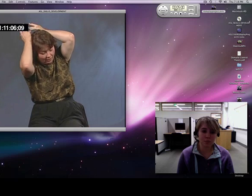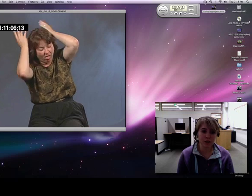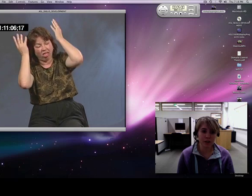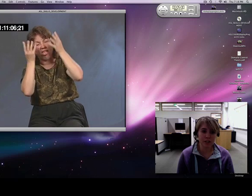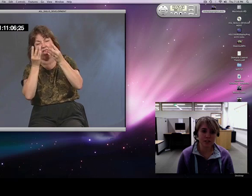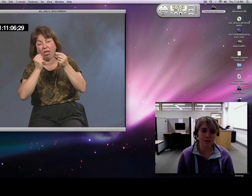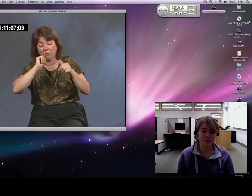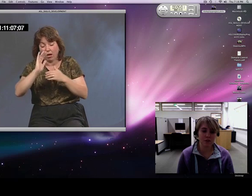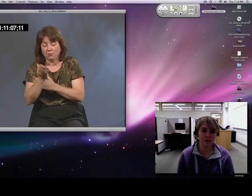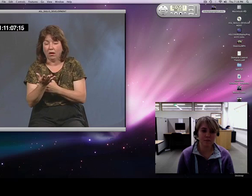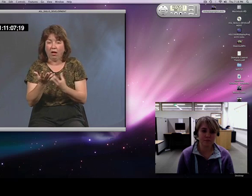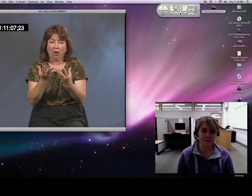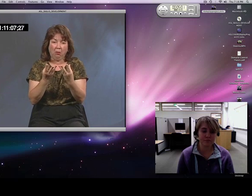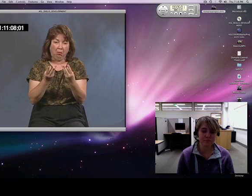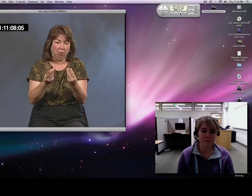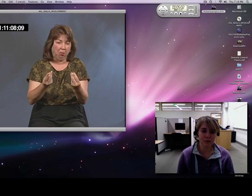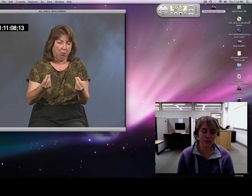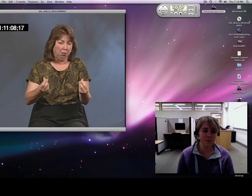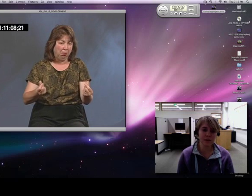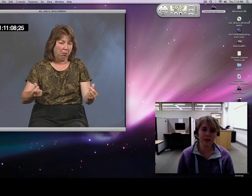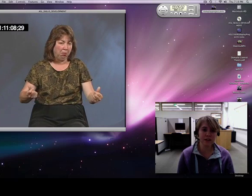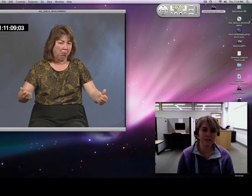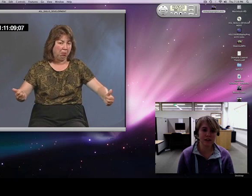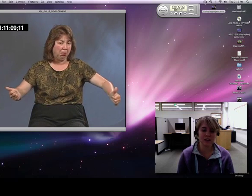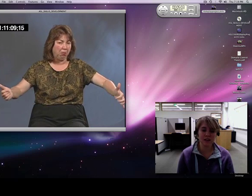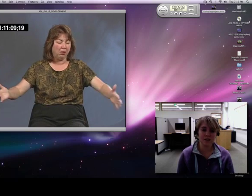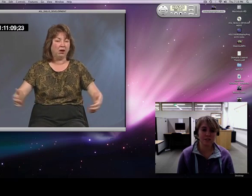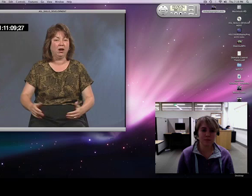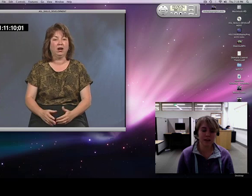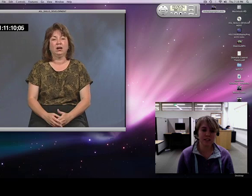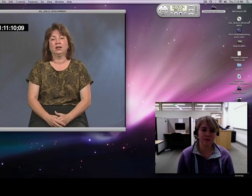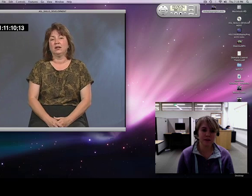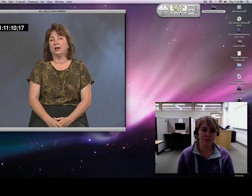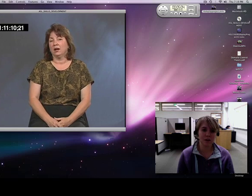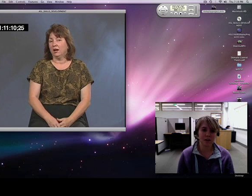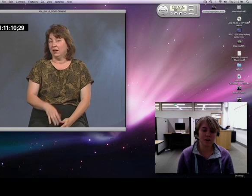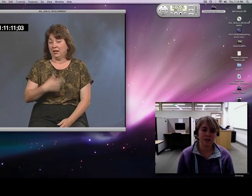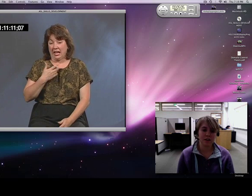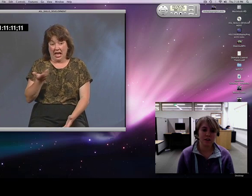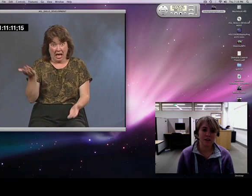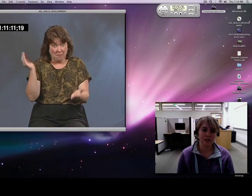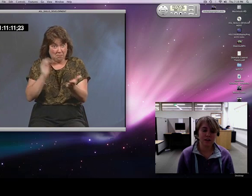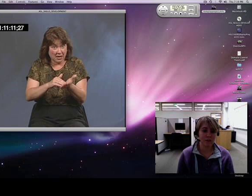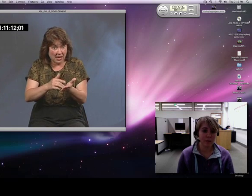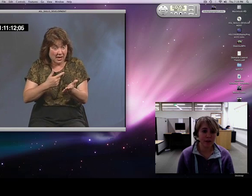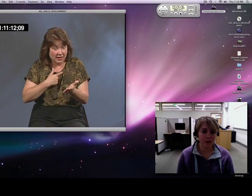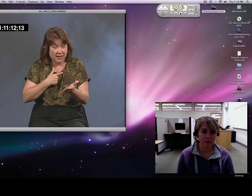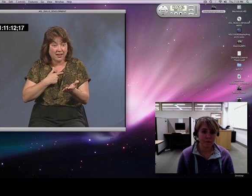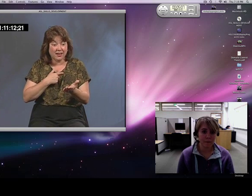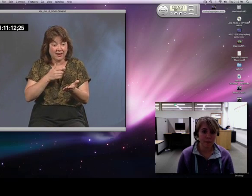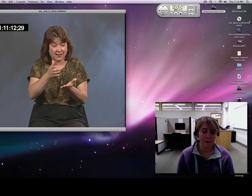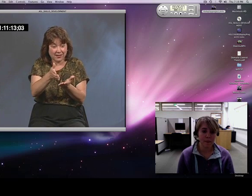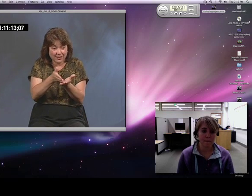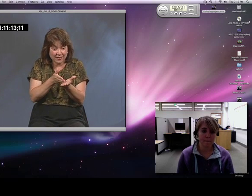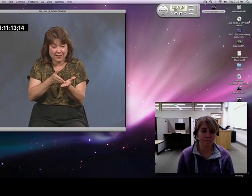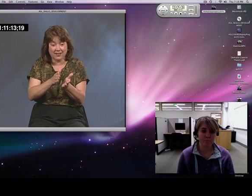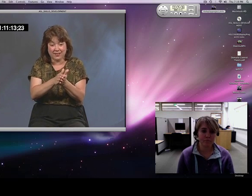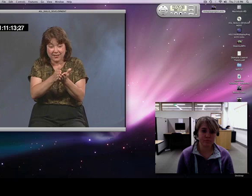still burning. And so I closed my eyes and I stuck my hands back in the water and they felt better.